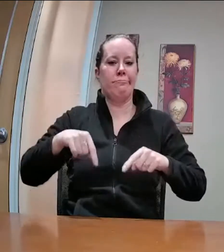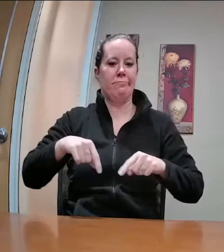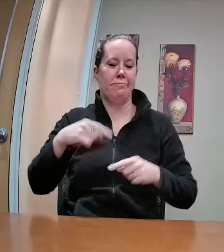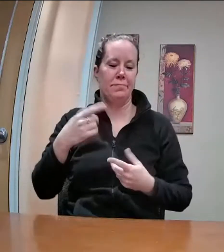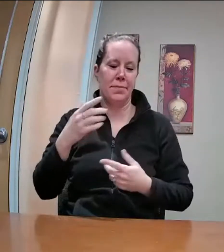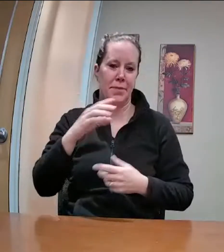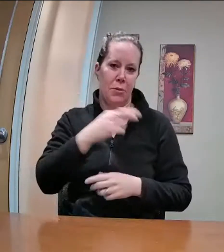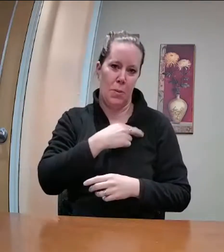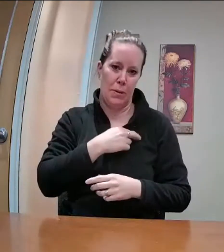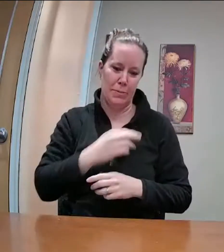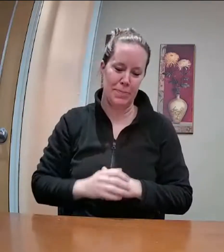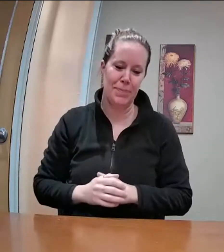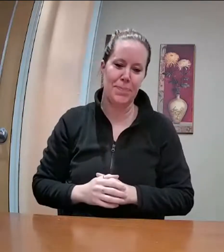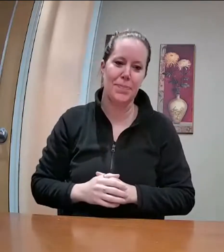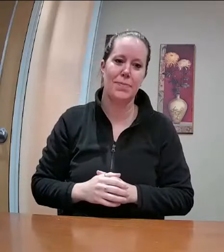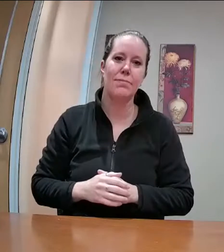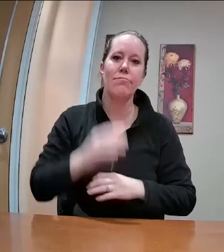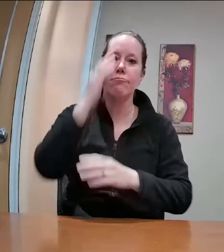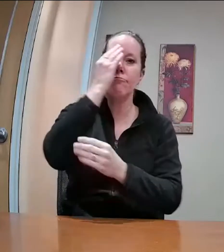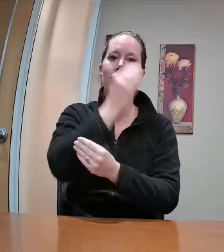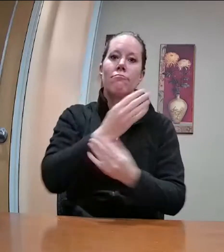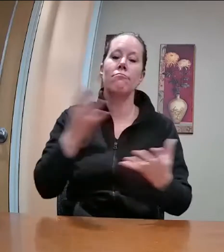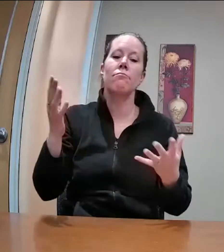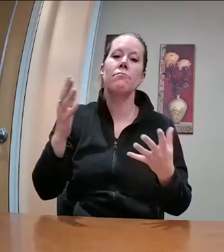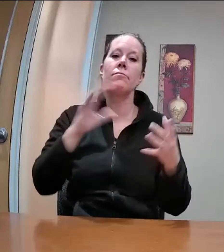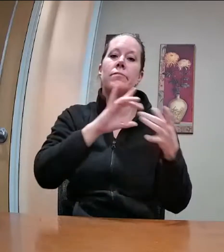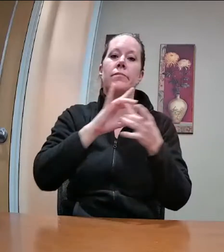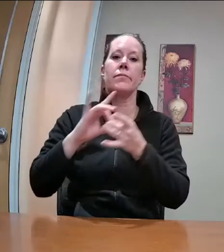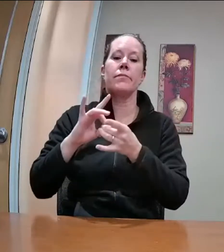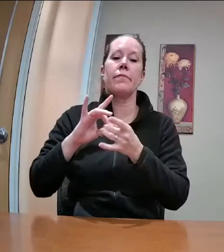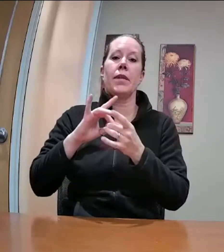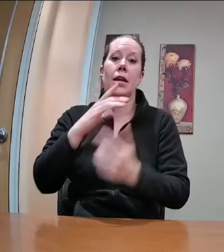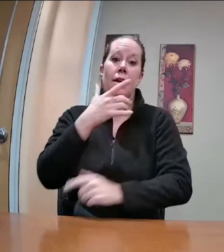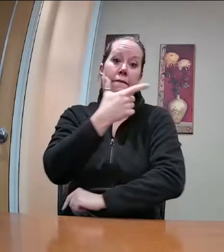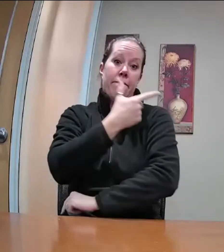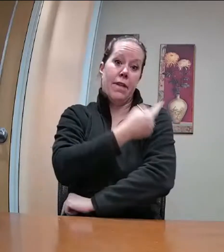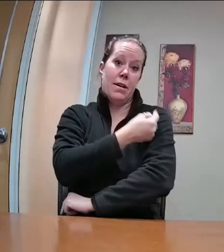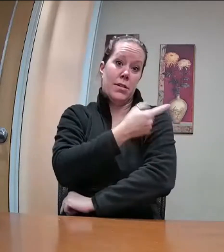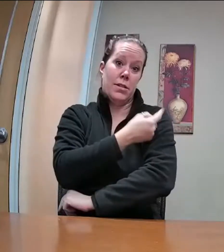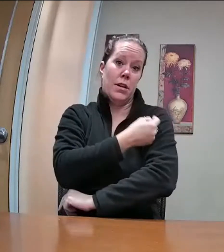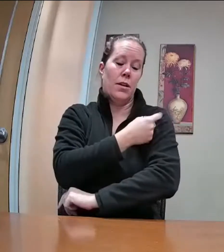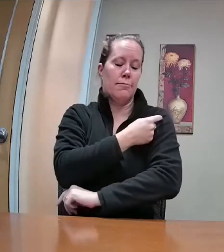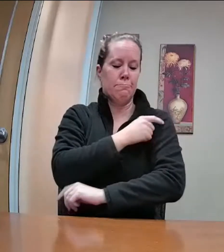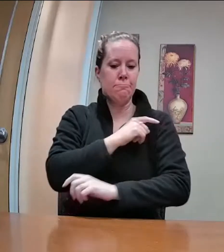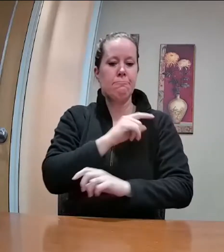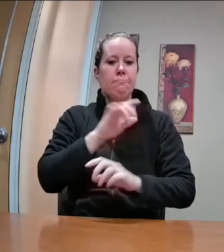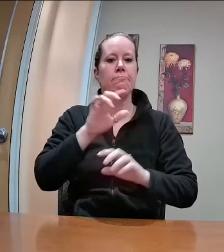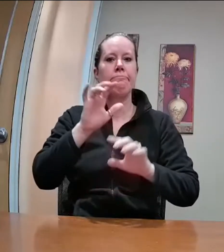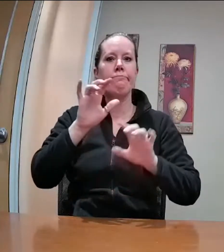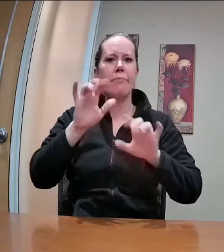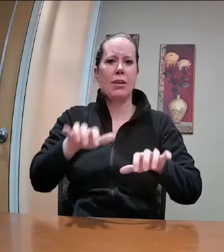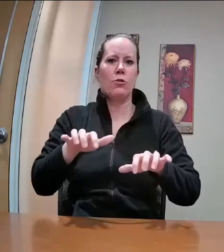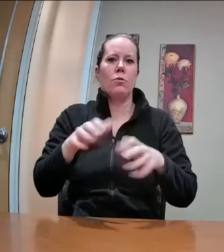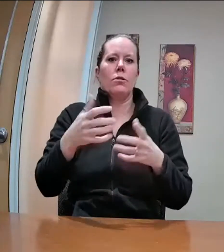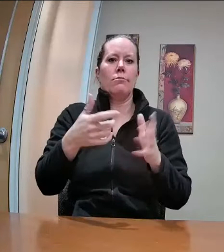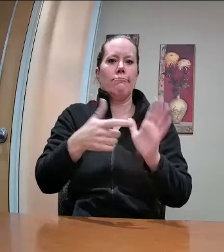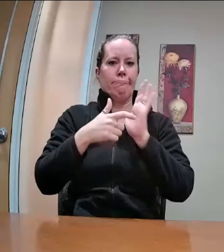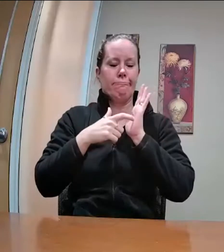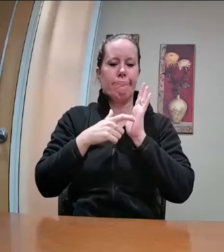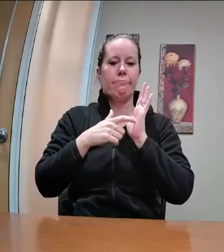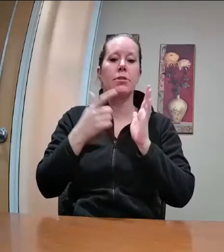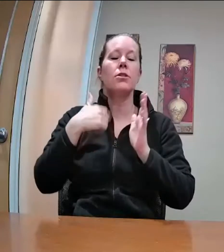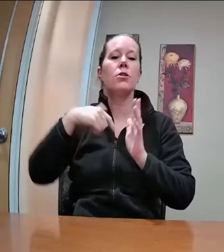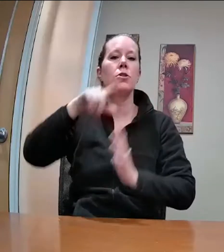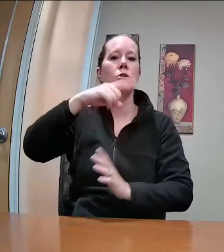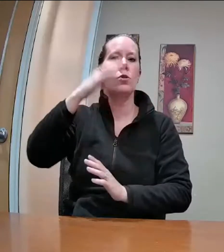the first thing I'm going to talk about is give you an update on our mandatory vaccinations. So as you know, the home